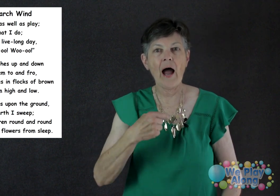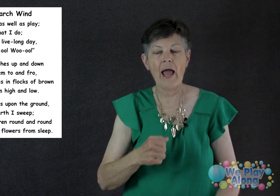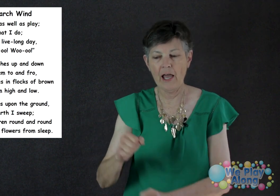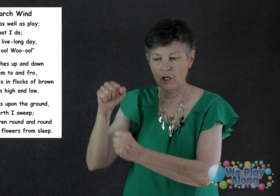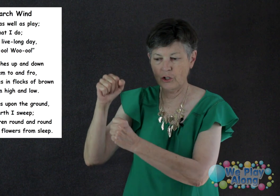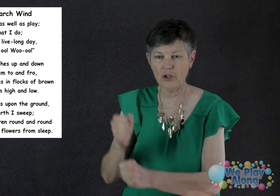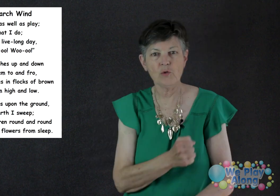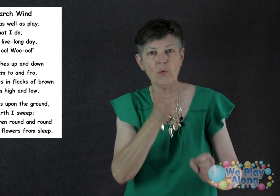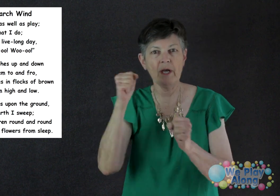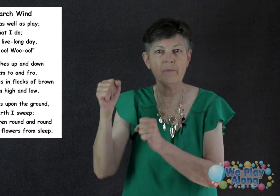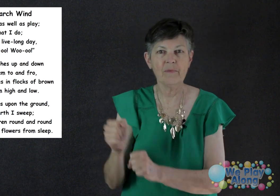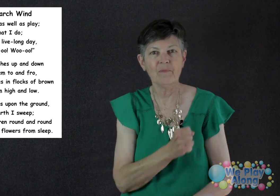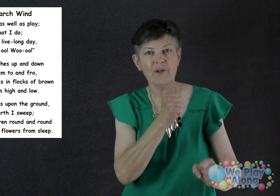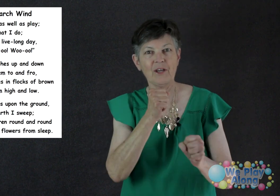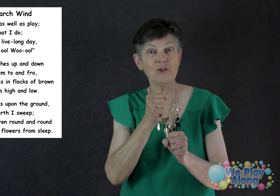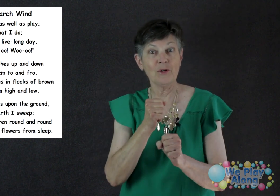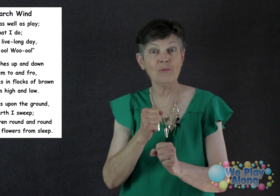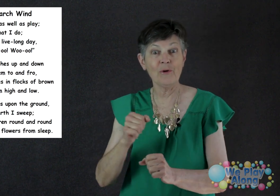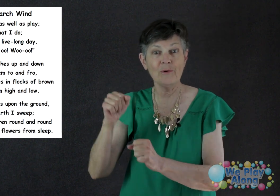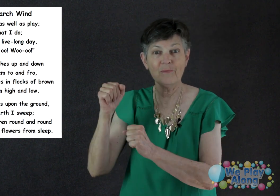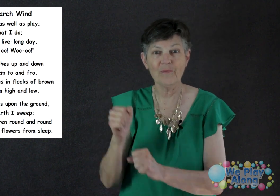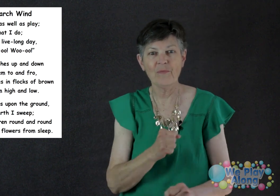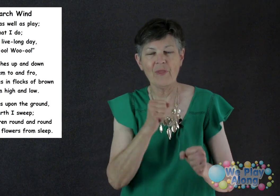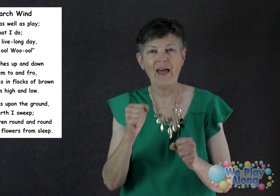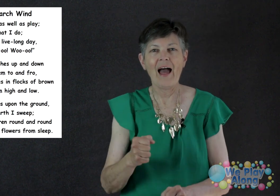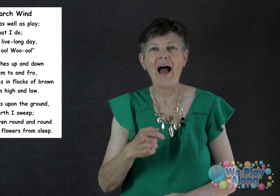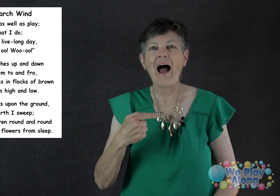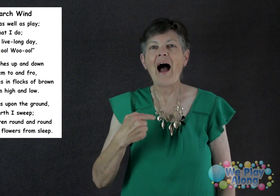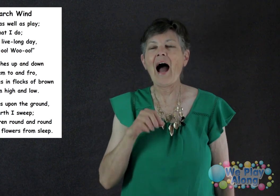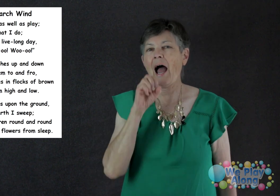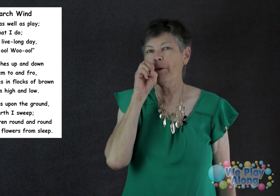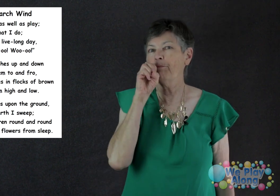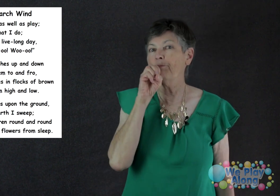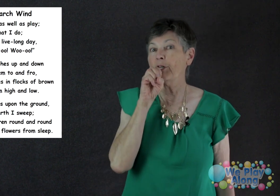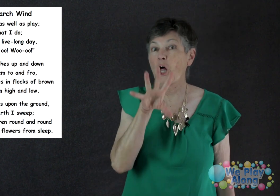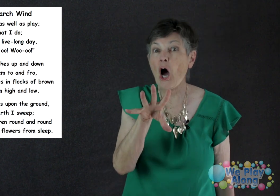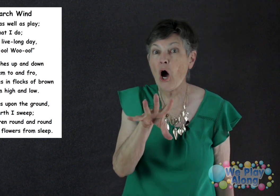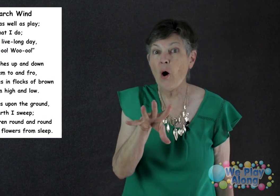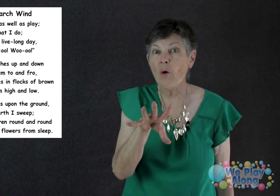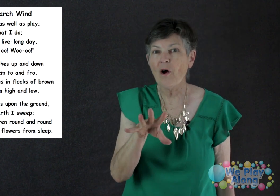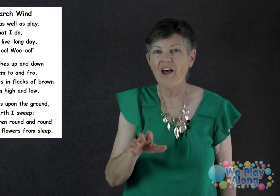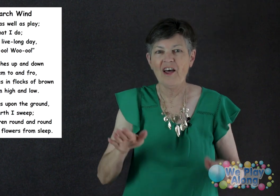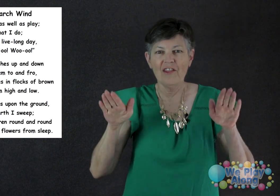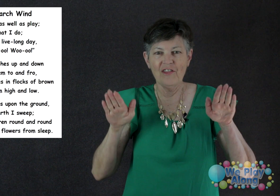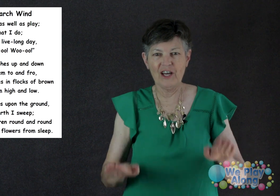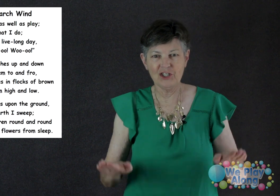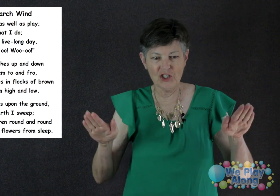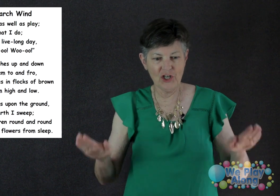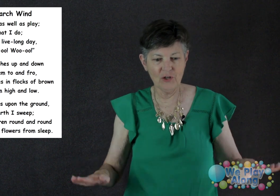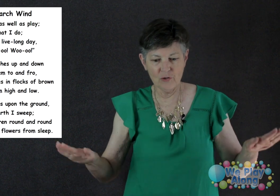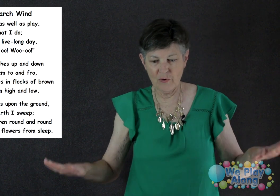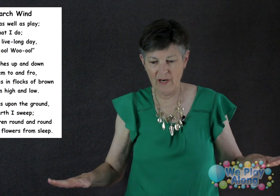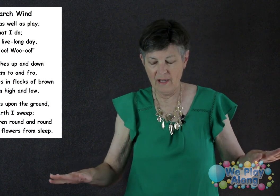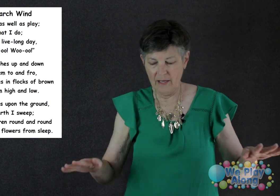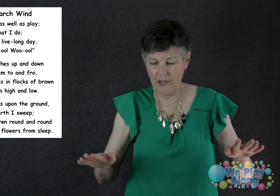I sweep, like you're doing a broom. I blow the children, like